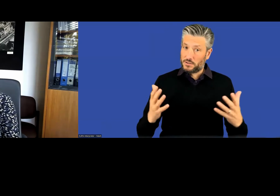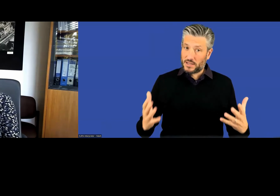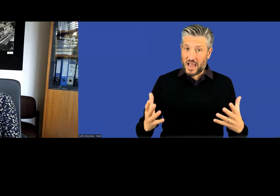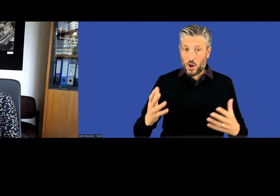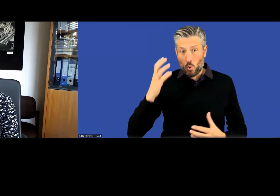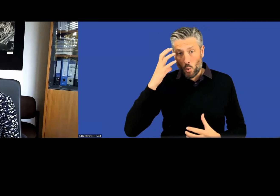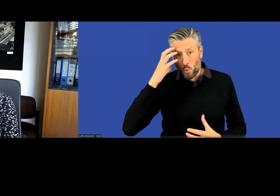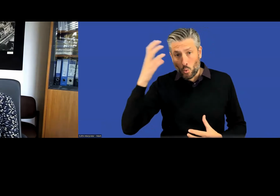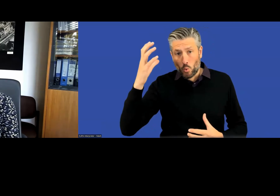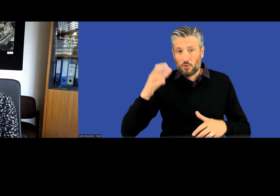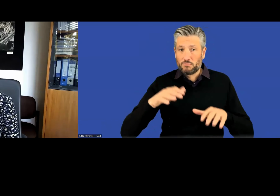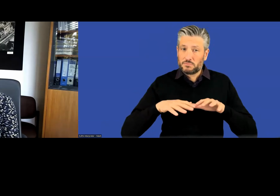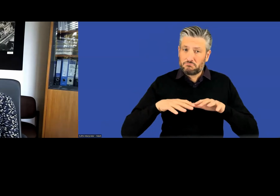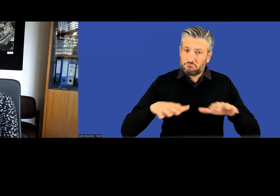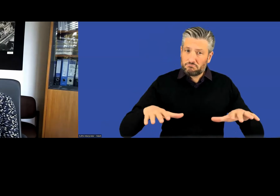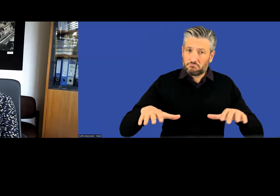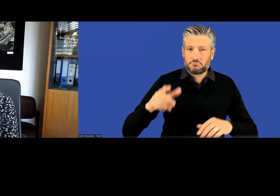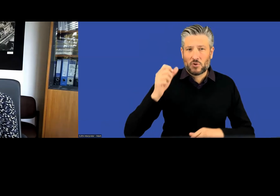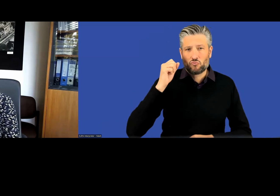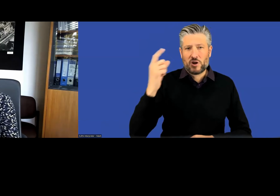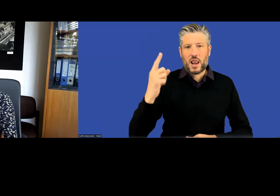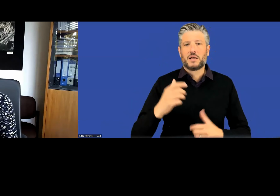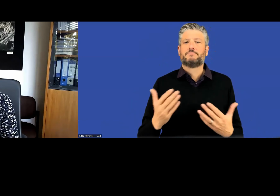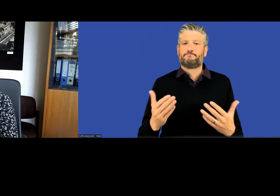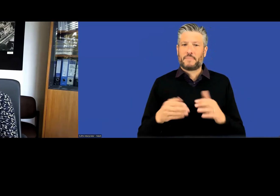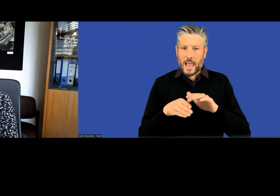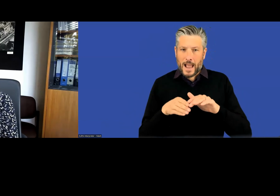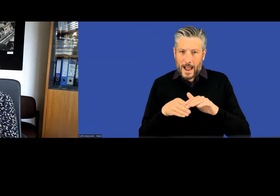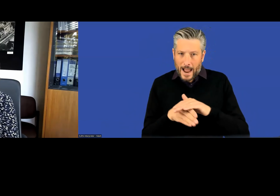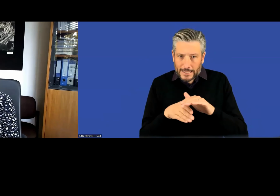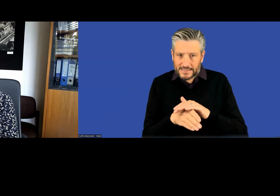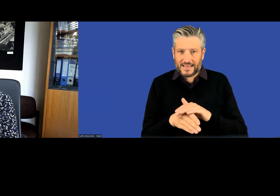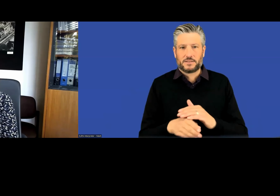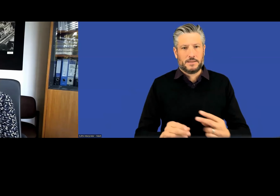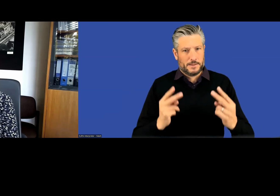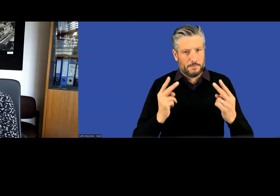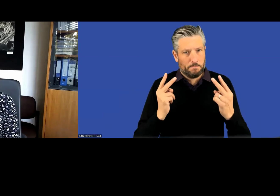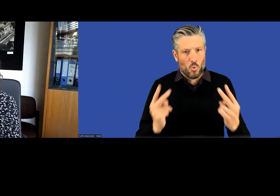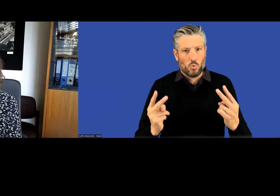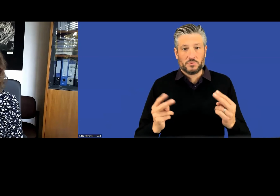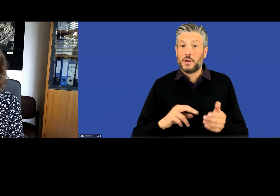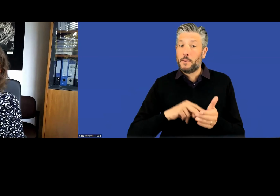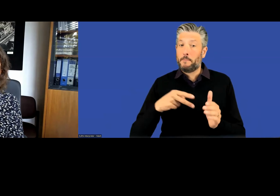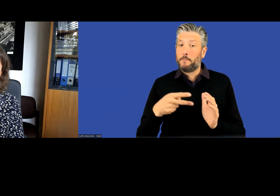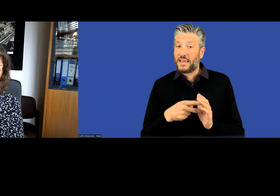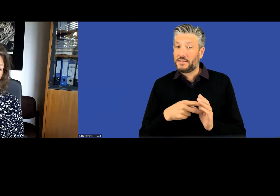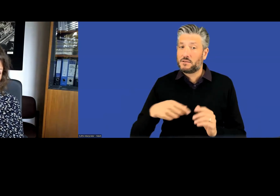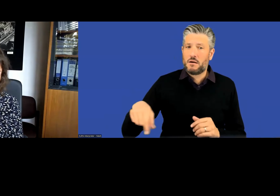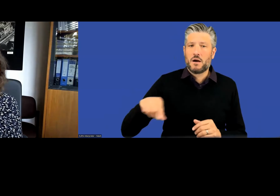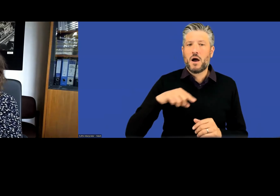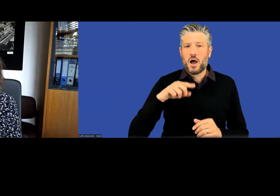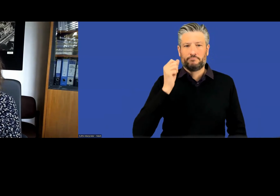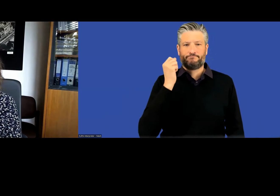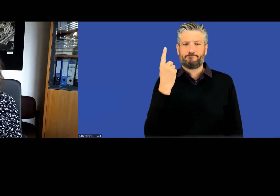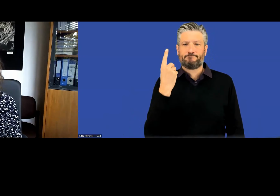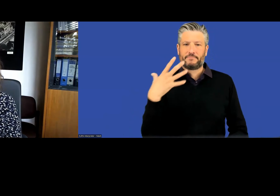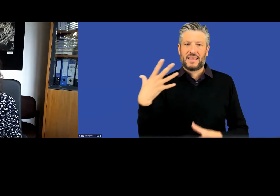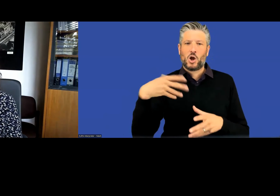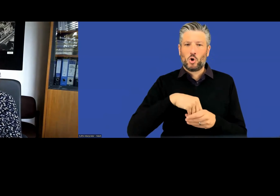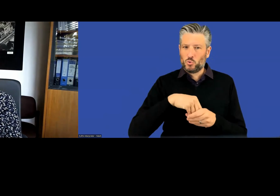essential and not just a nice to have feature. So we're heading towards inclusivity by default. And for us in the Commission, the